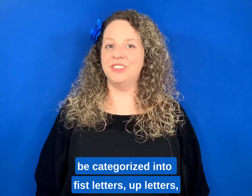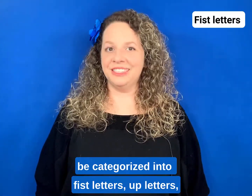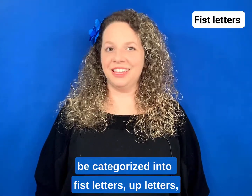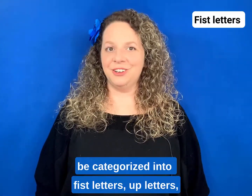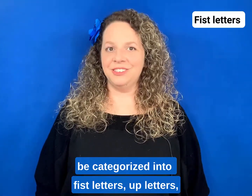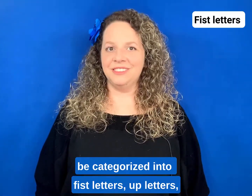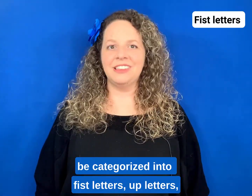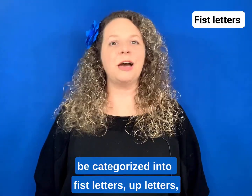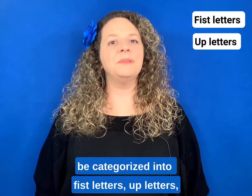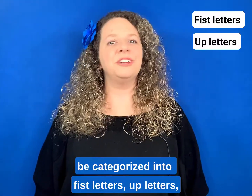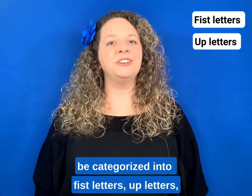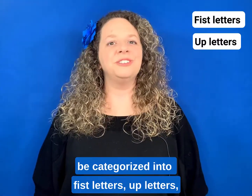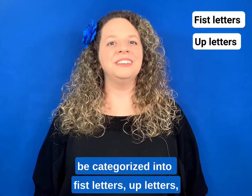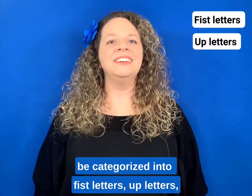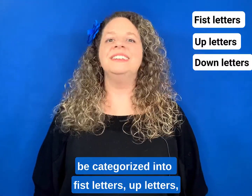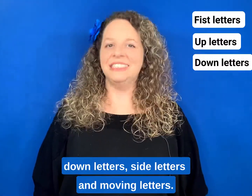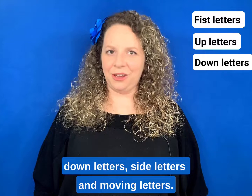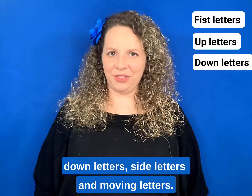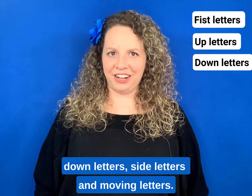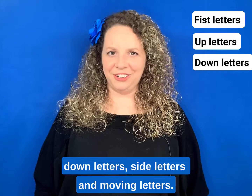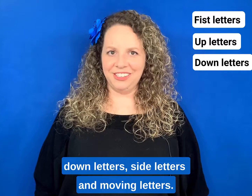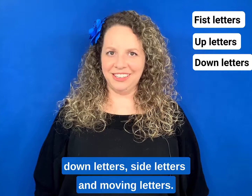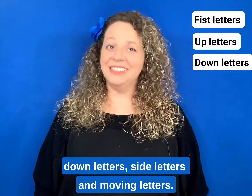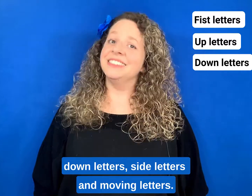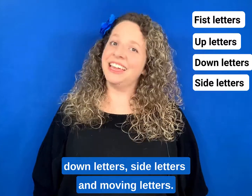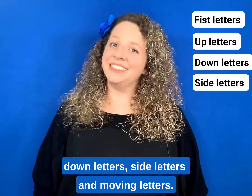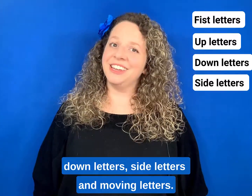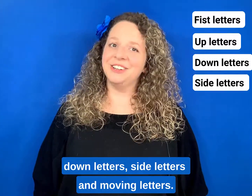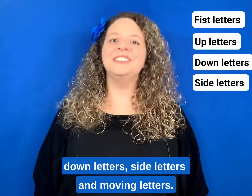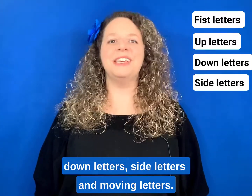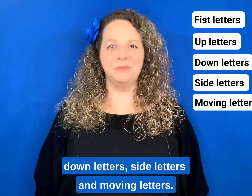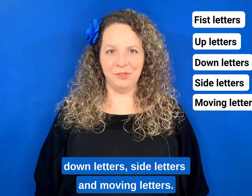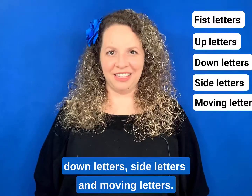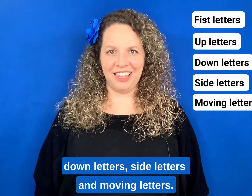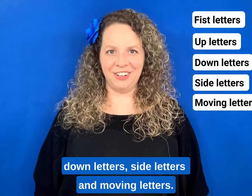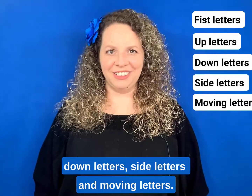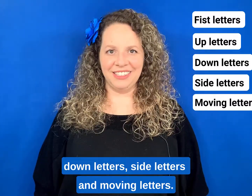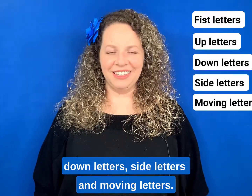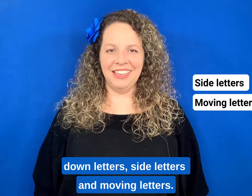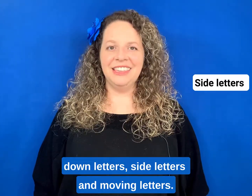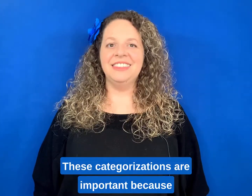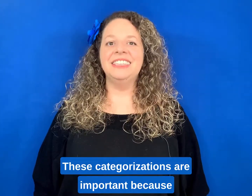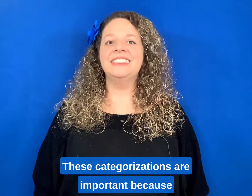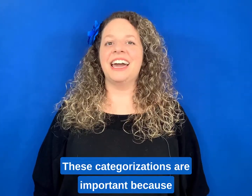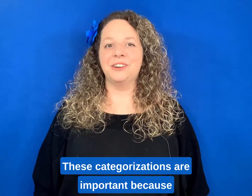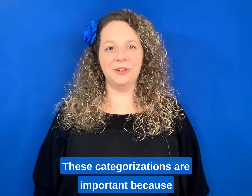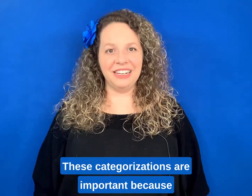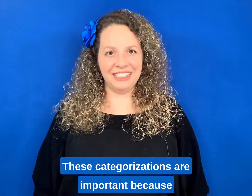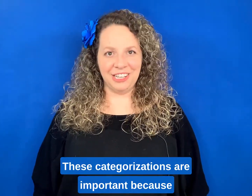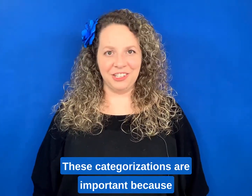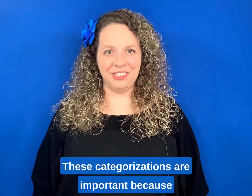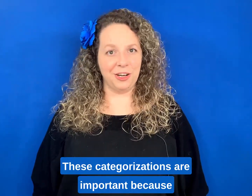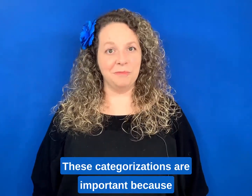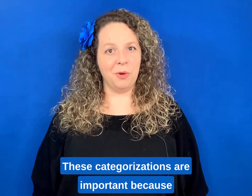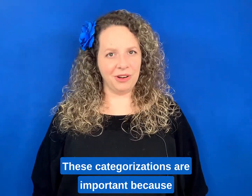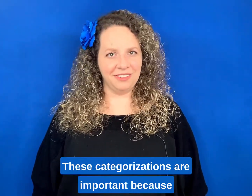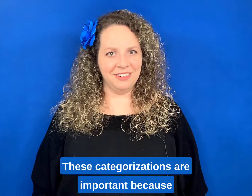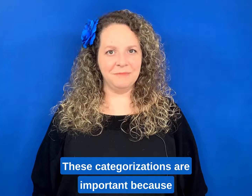fist letters, up letters, down letters, side letters, and moving letters. These categorizations are important